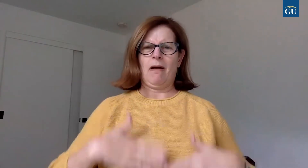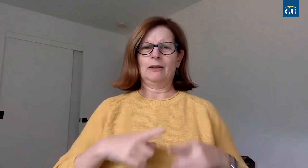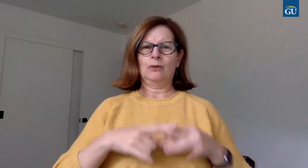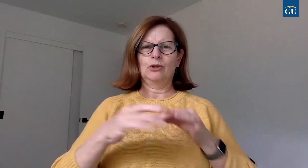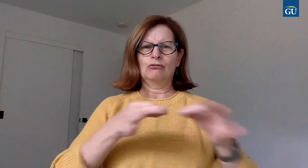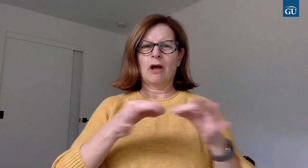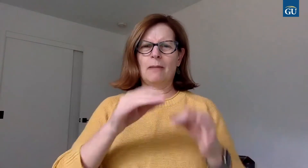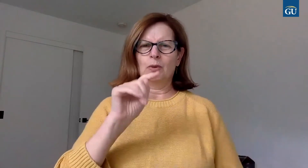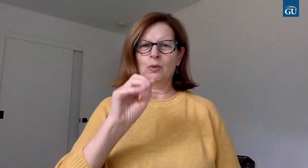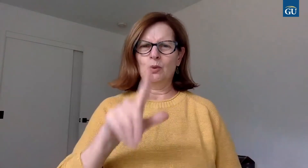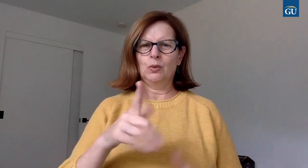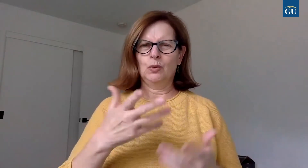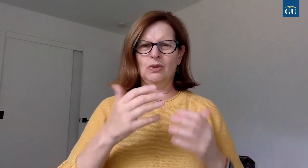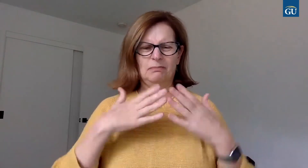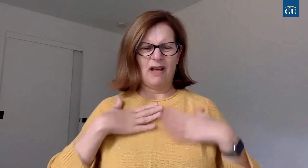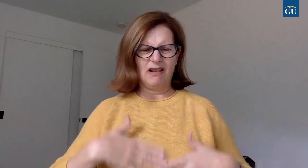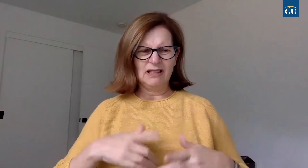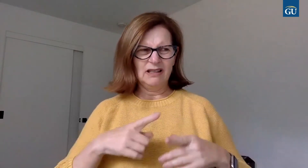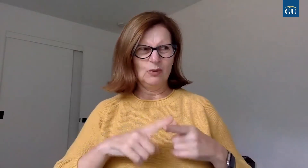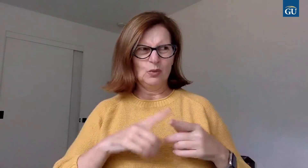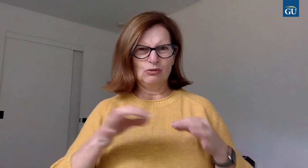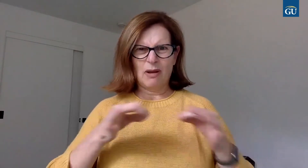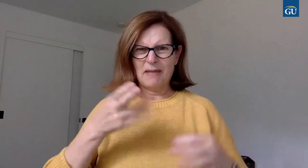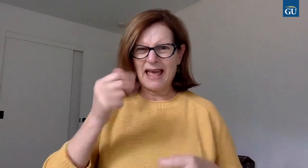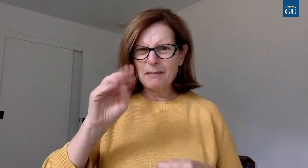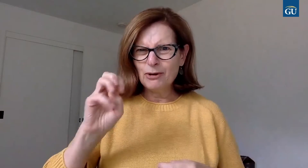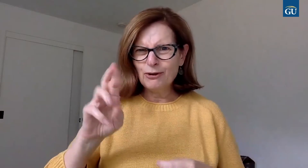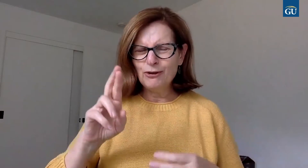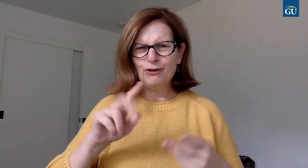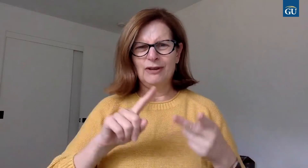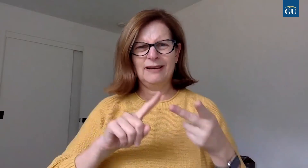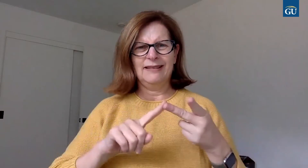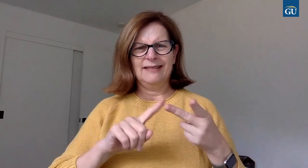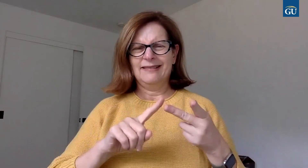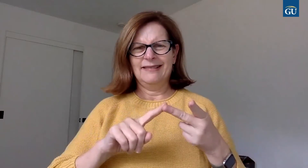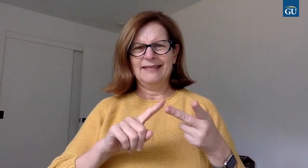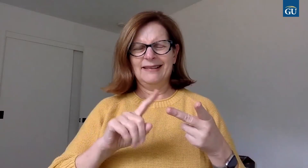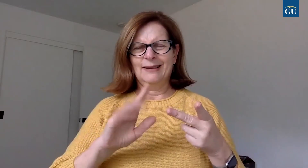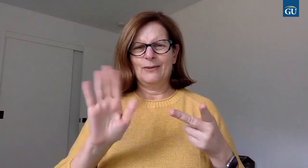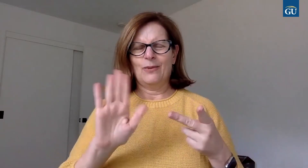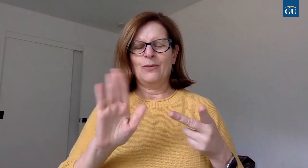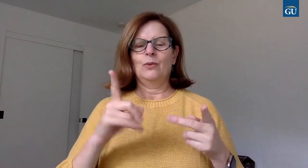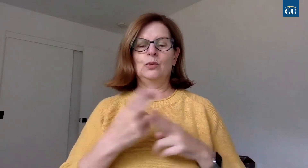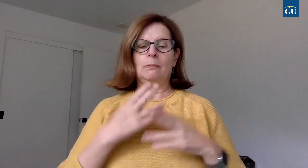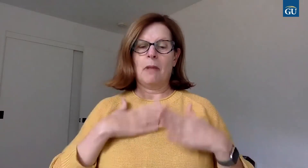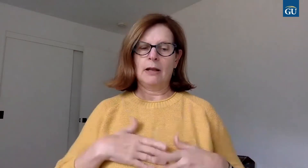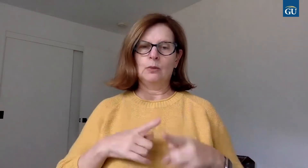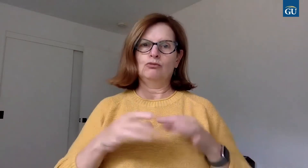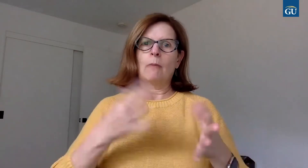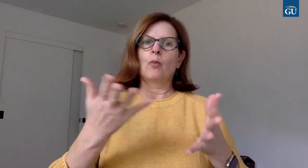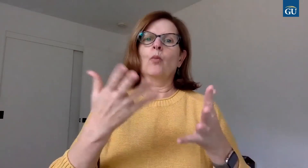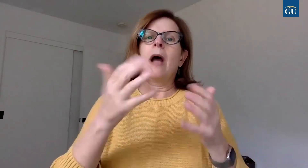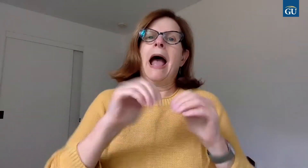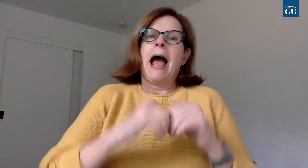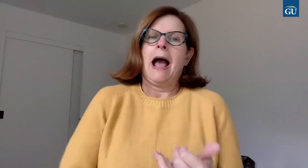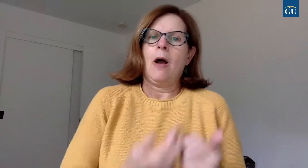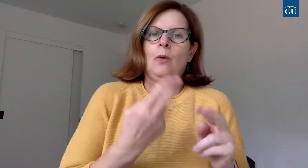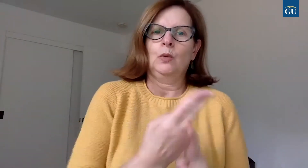You couldn't use your body to describe tools. You wouldn't use your body to describe a hammer. You would use it